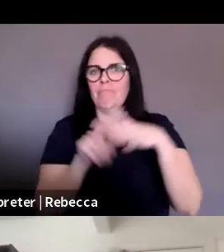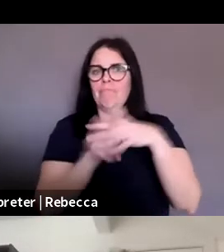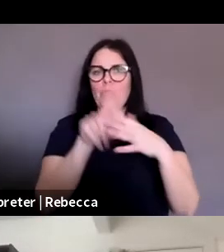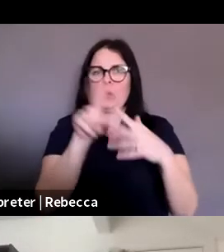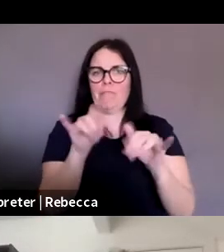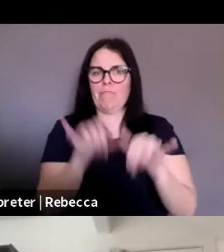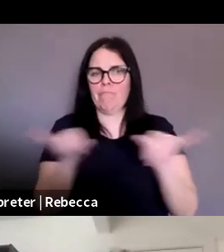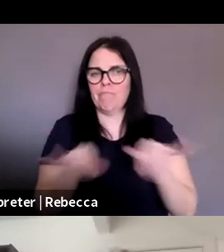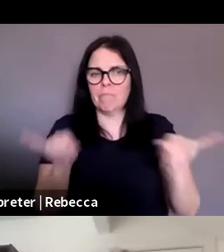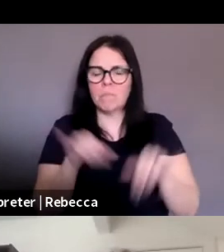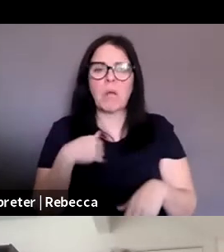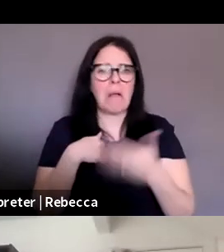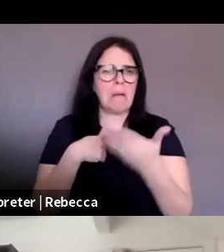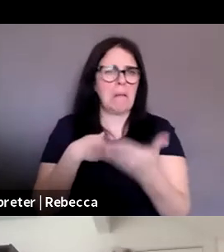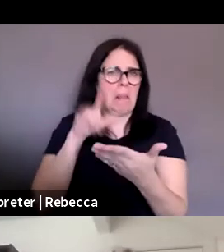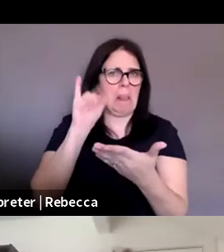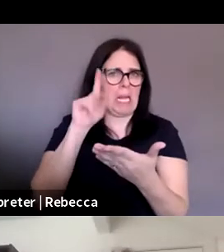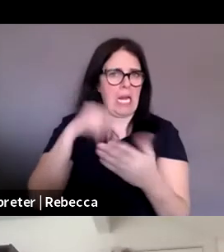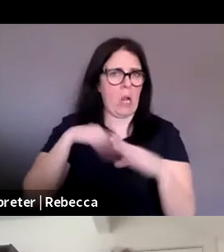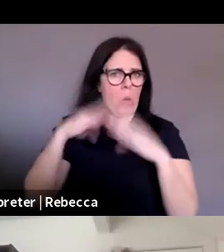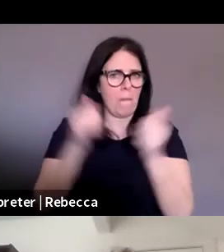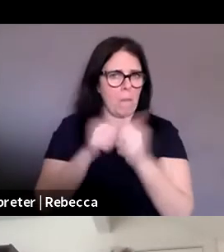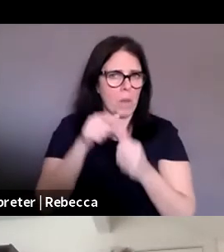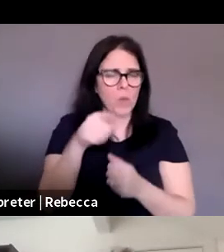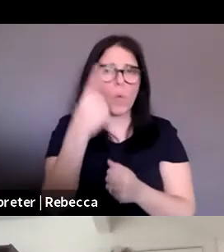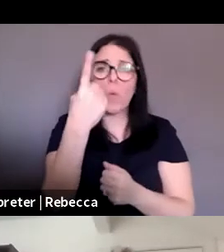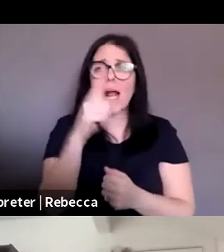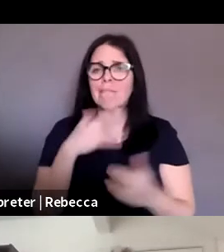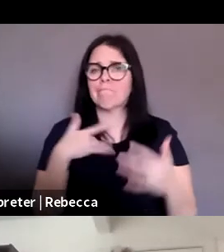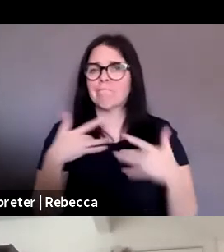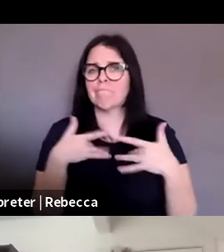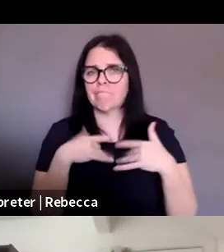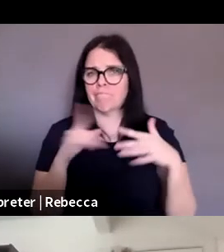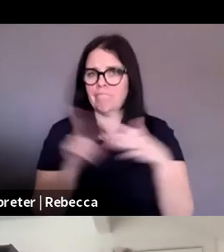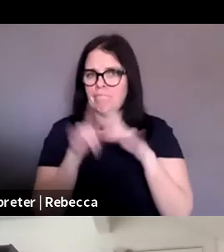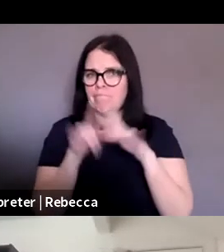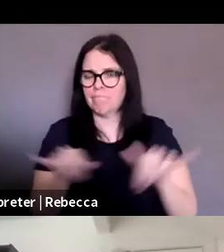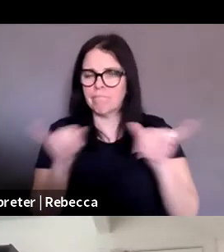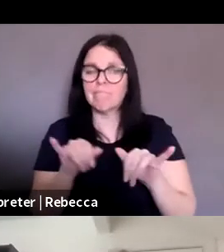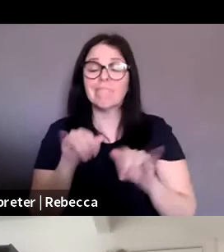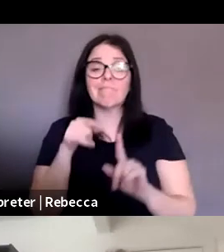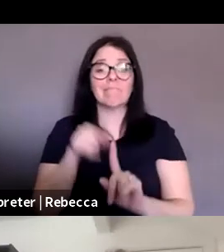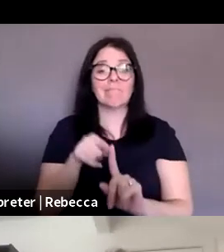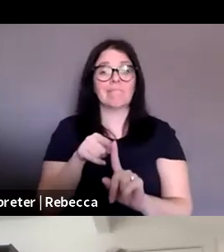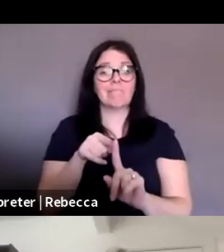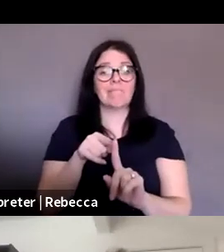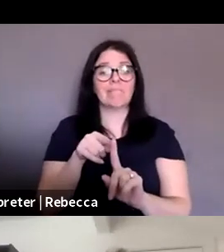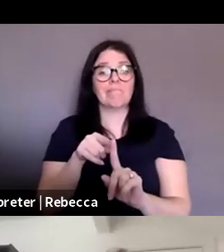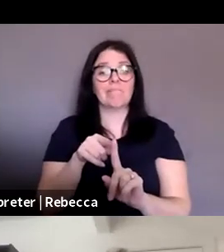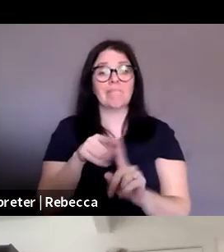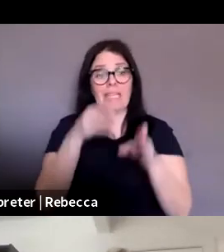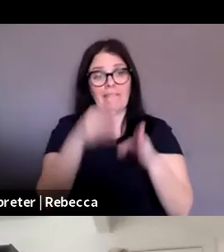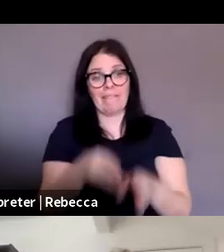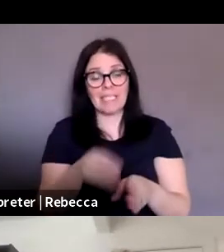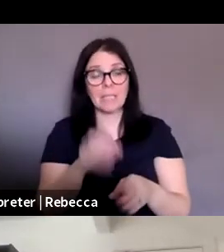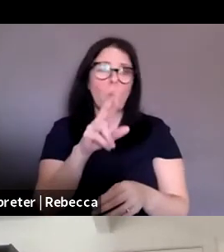concern that we hear commonly is about potentially victims or women lying about family violence in order to